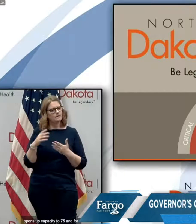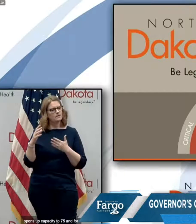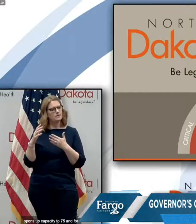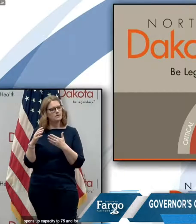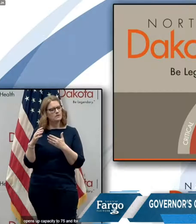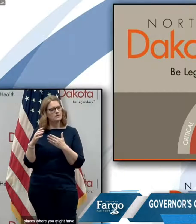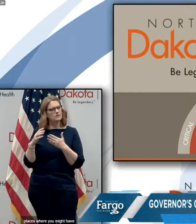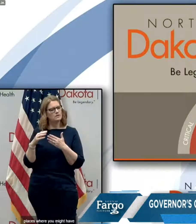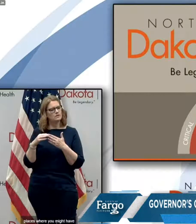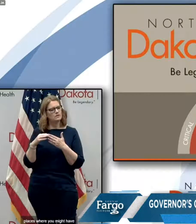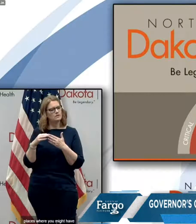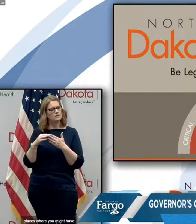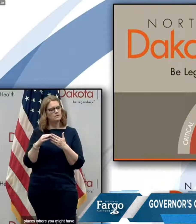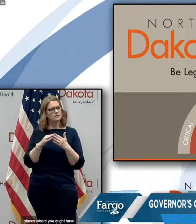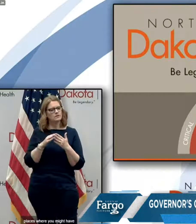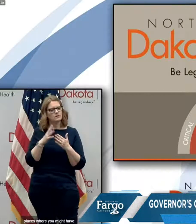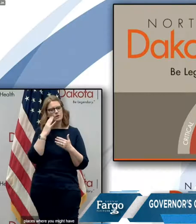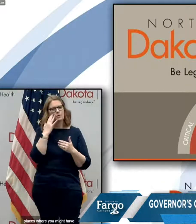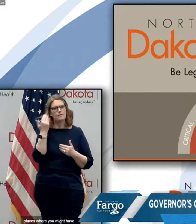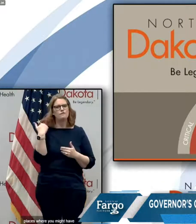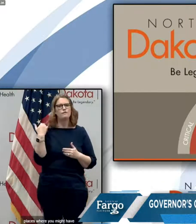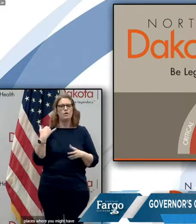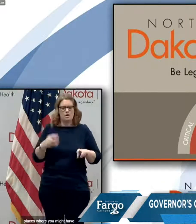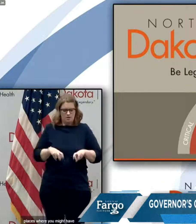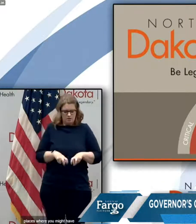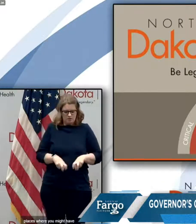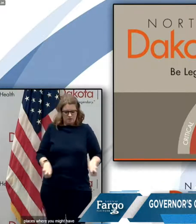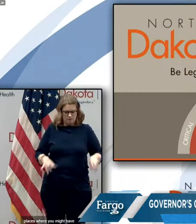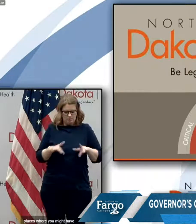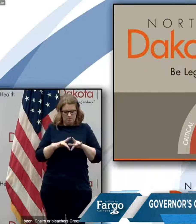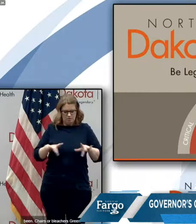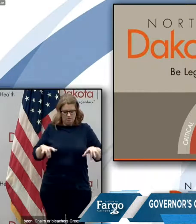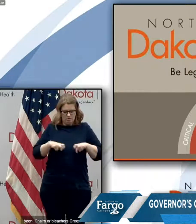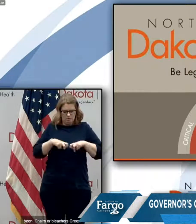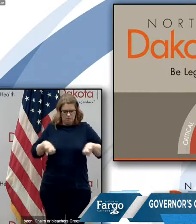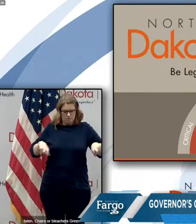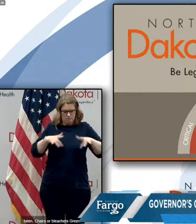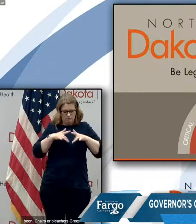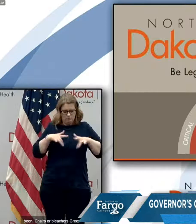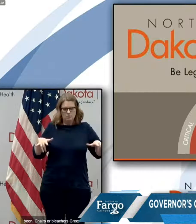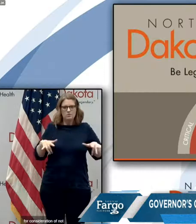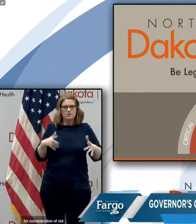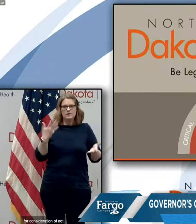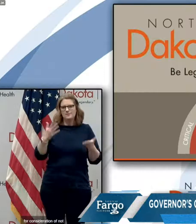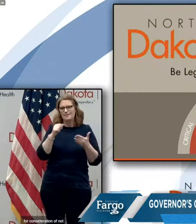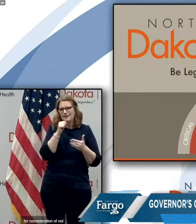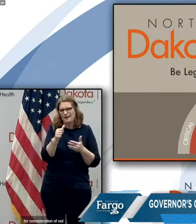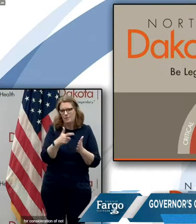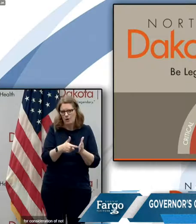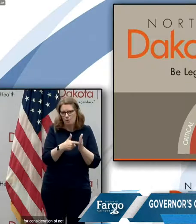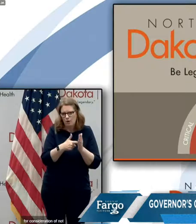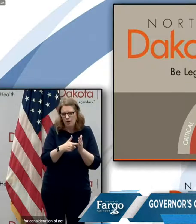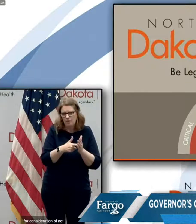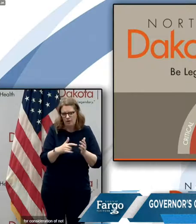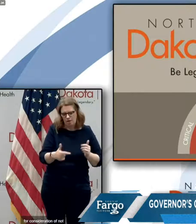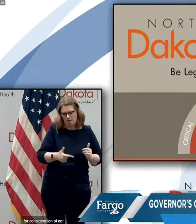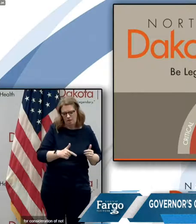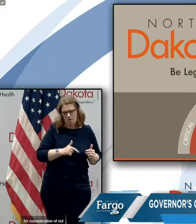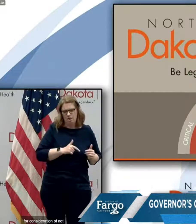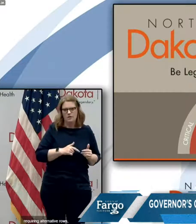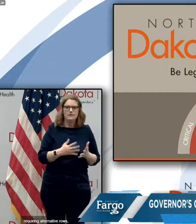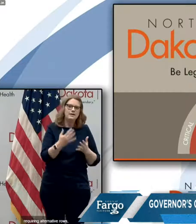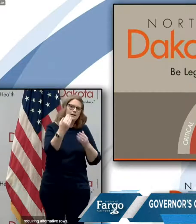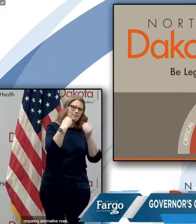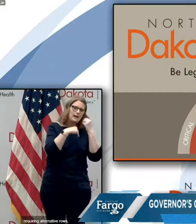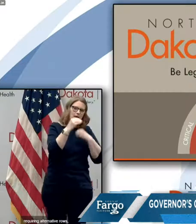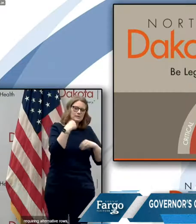might have been alternating rows, chairs, or bleachers, green allows for consideration of not requiring alternative rows. Banquets and